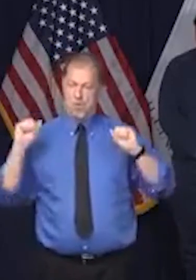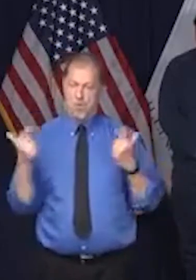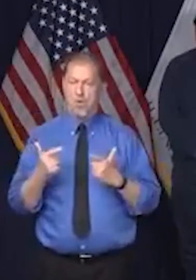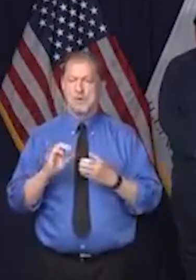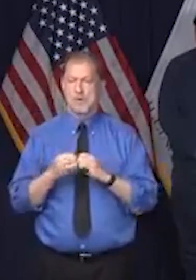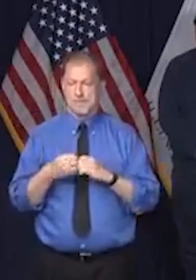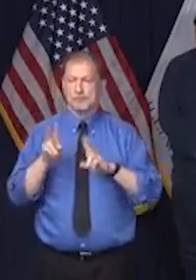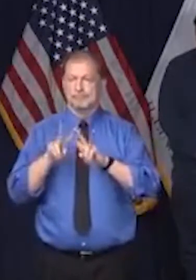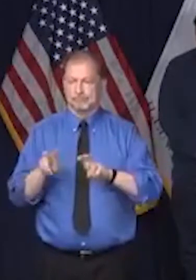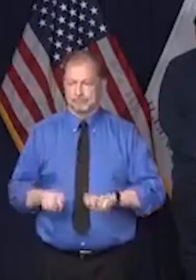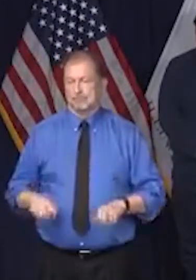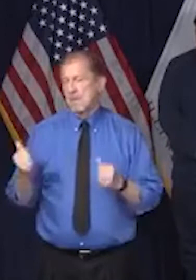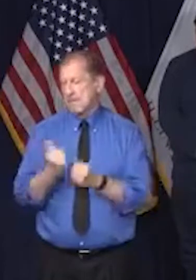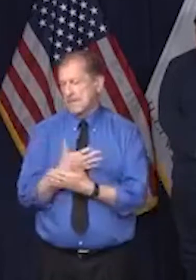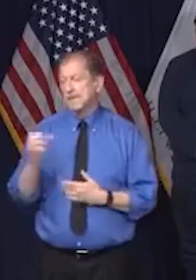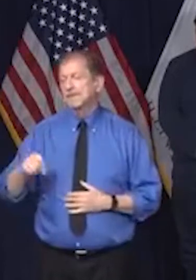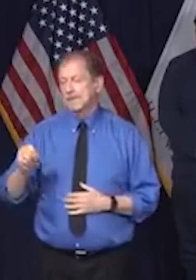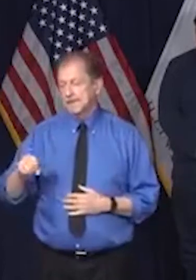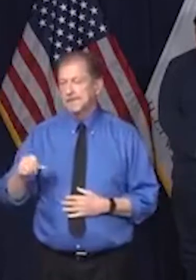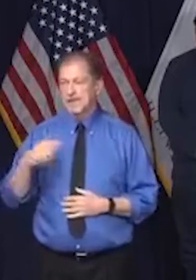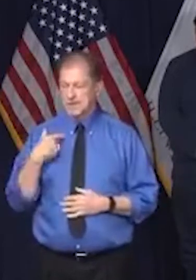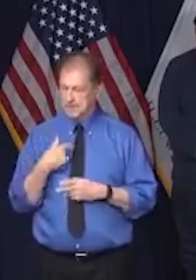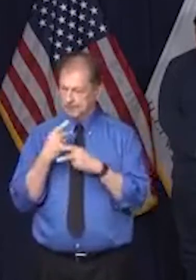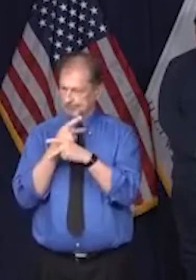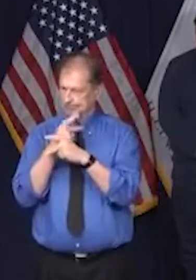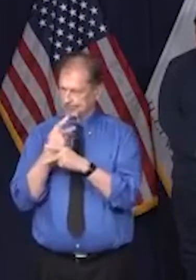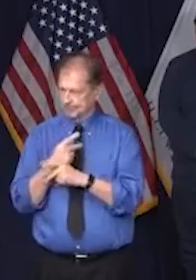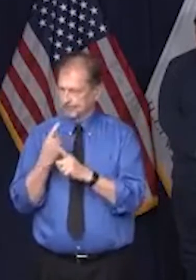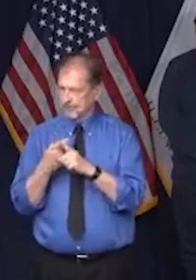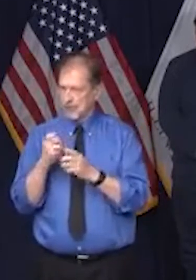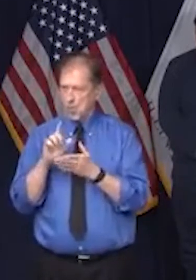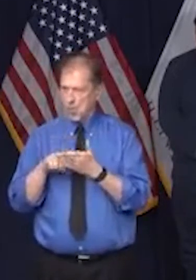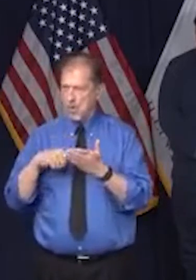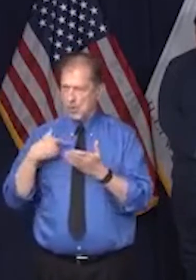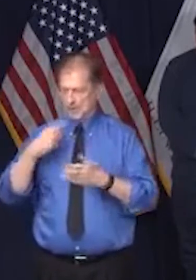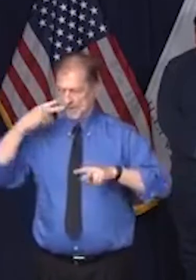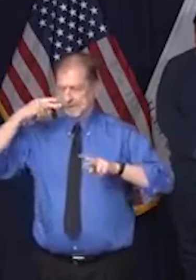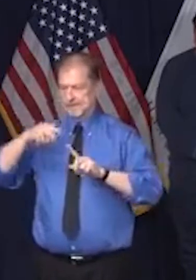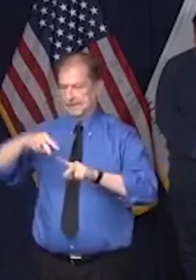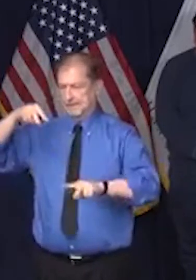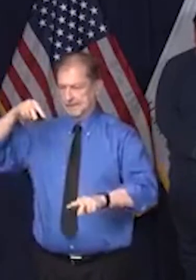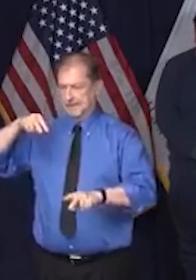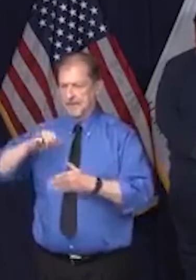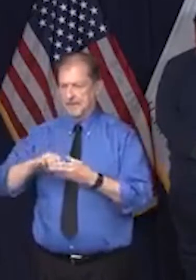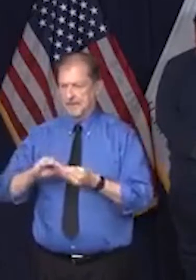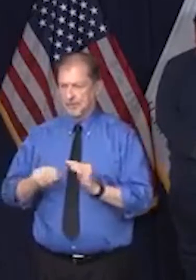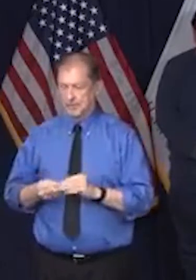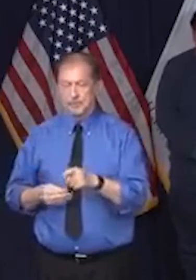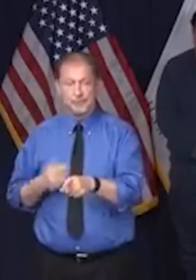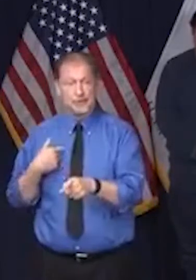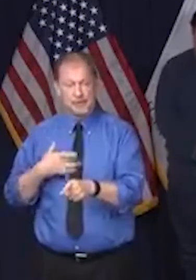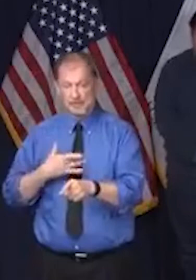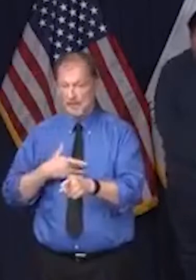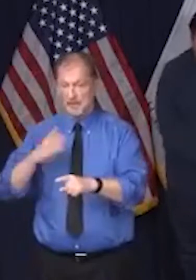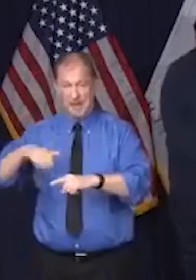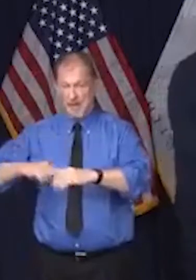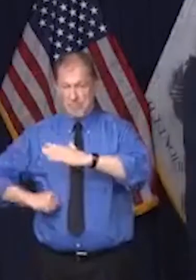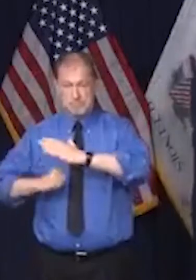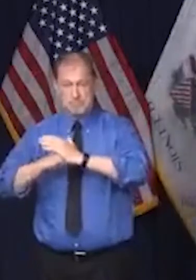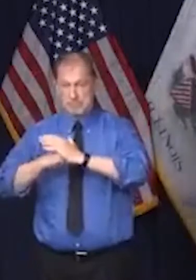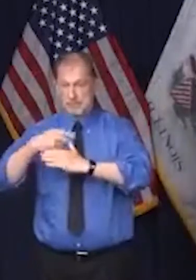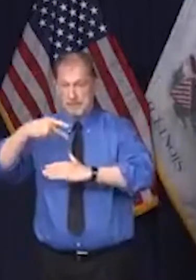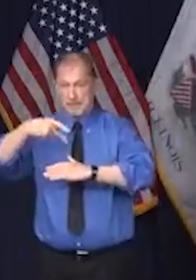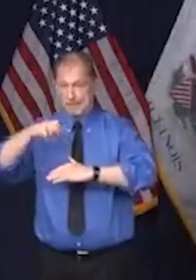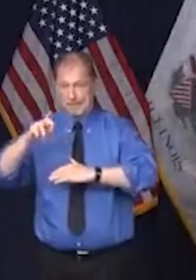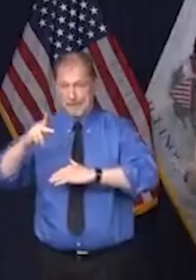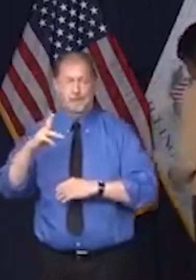are making, you know, the best educated guesses out of the trends that we see from the data. I don't think we've peaked.